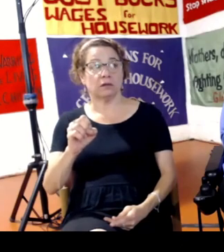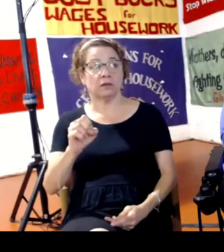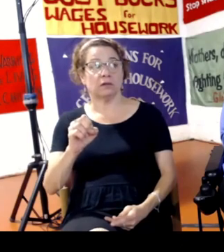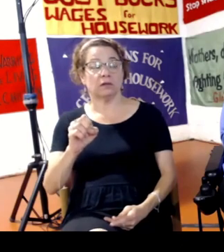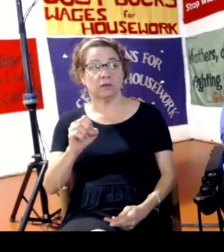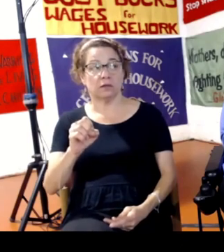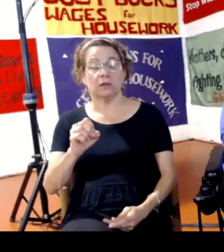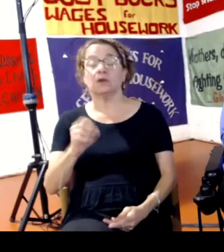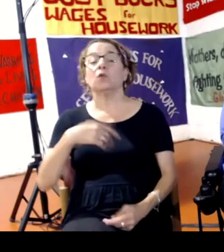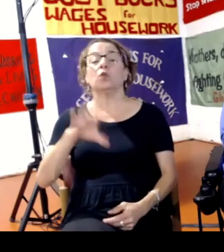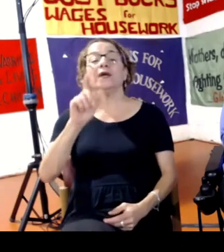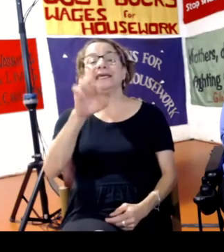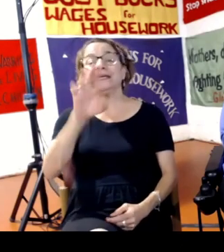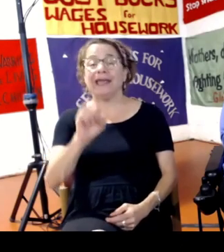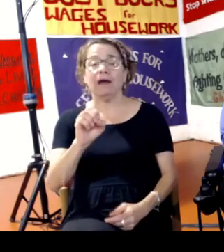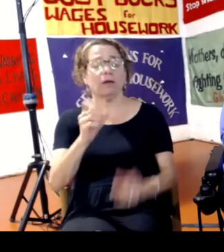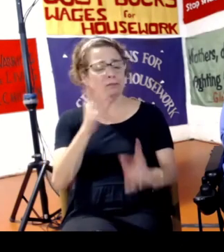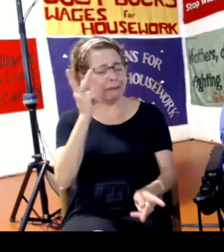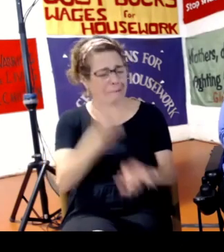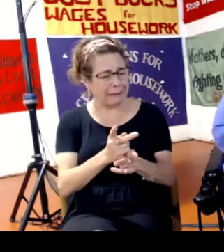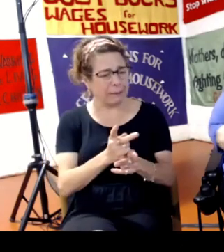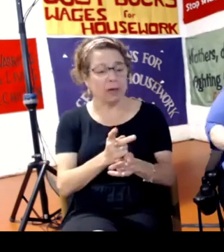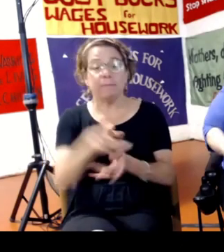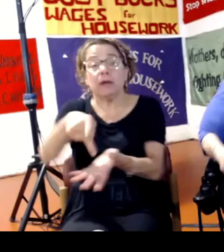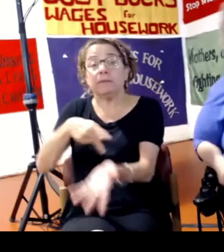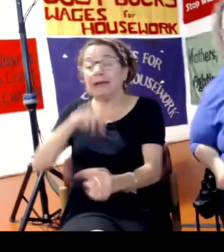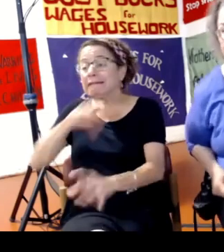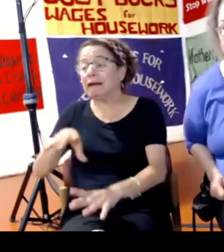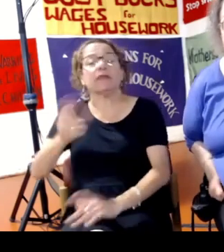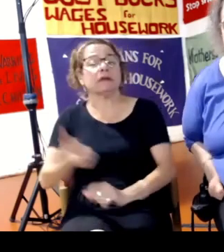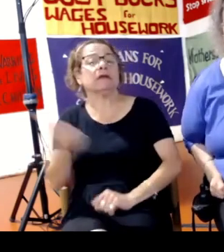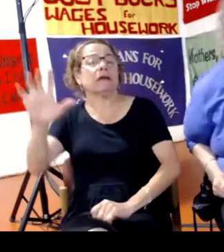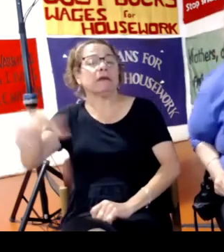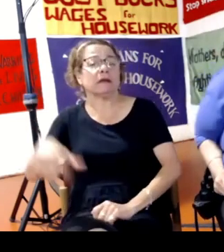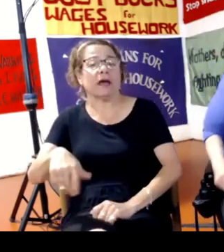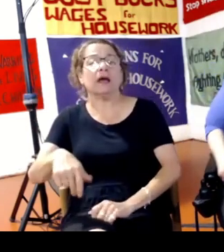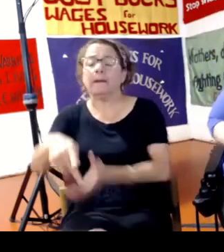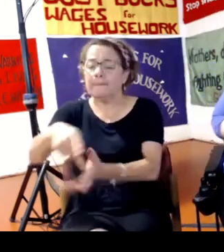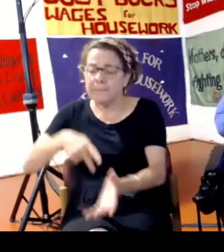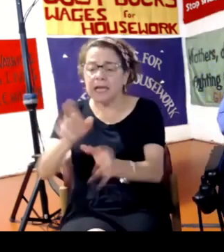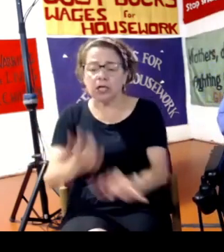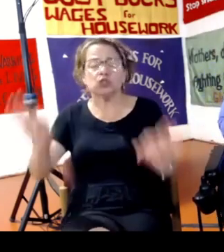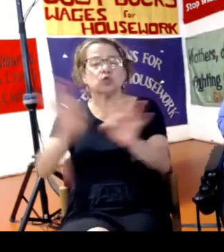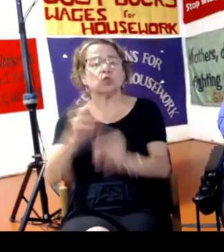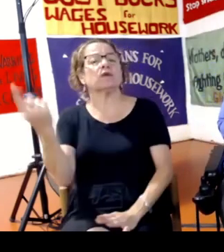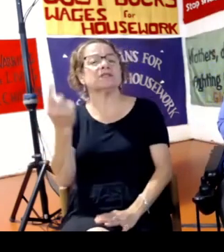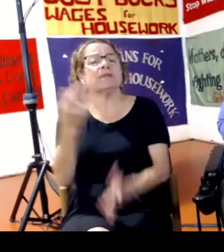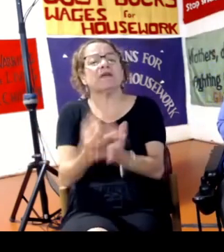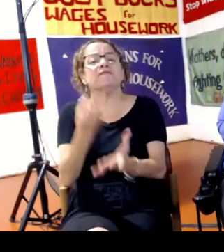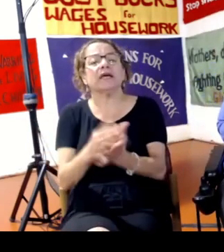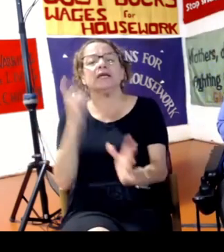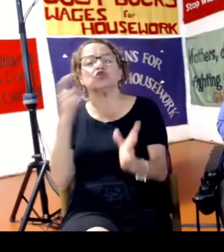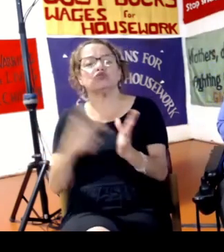under which we do it, to abolish the impoverishment, to abolish the exploitation, and to get the financial